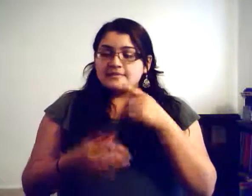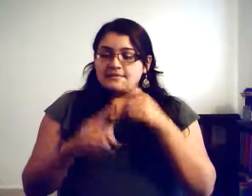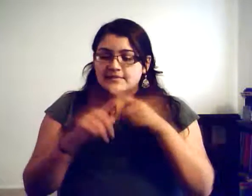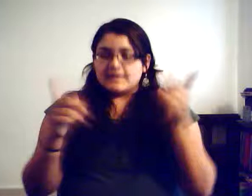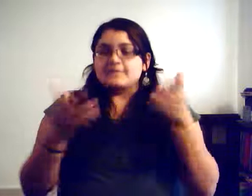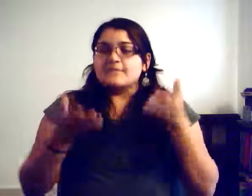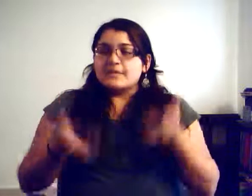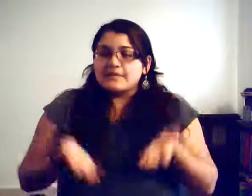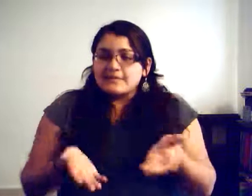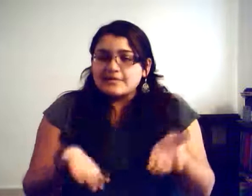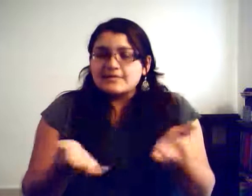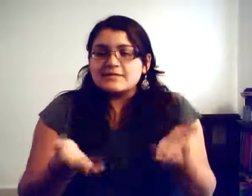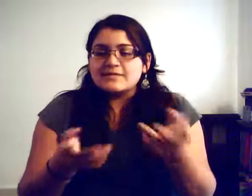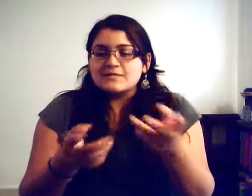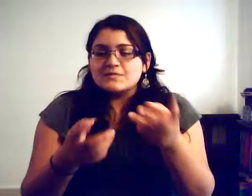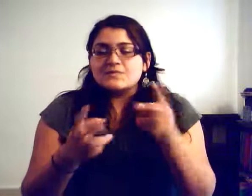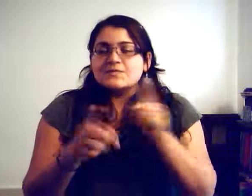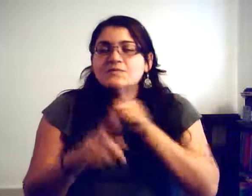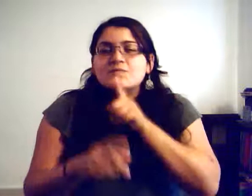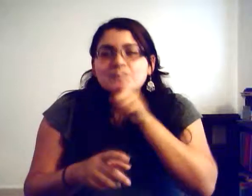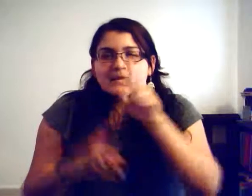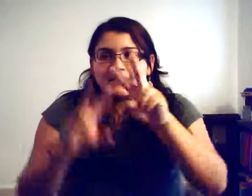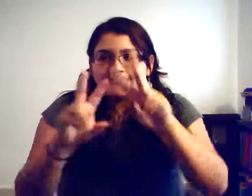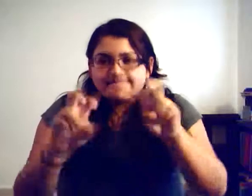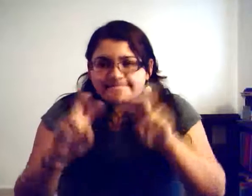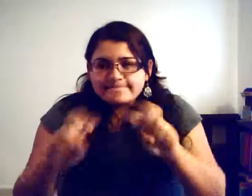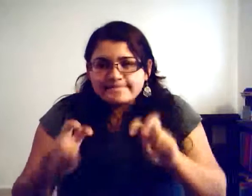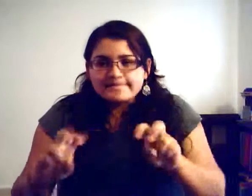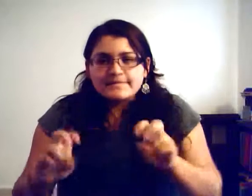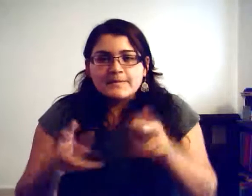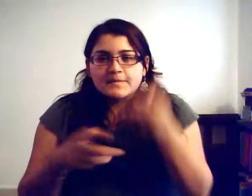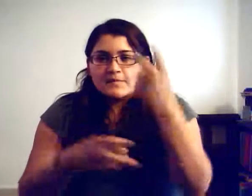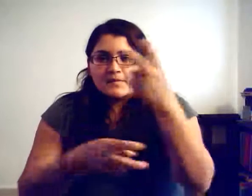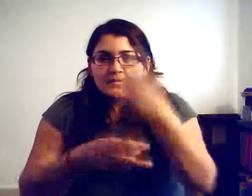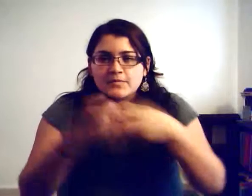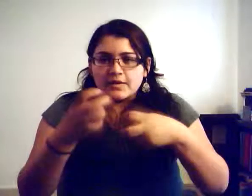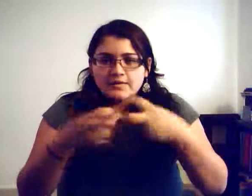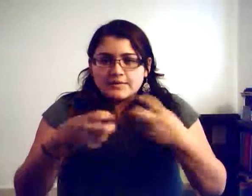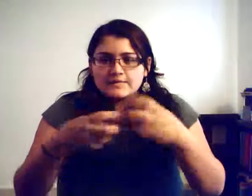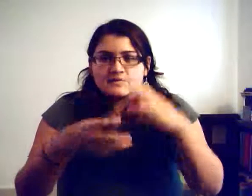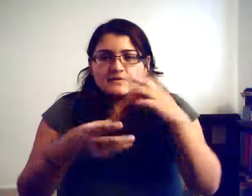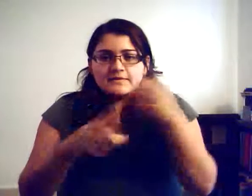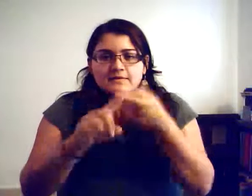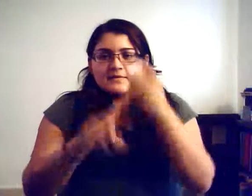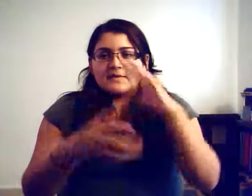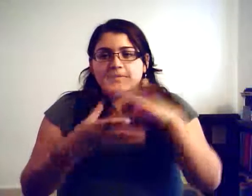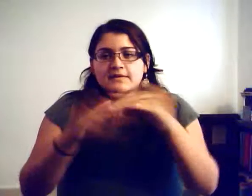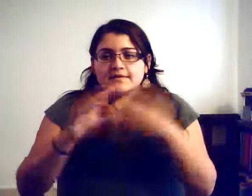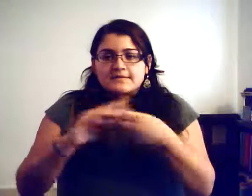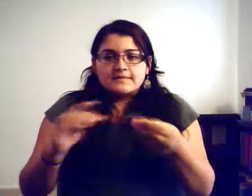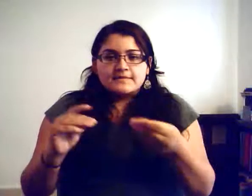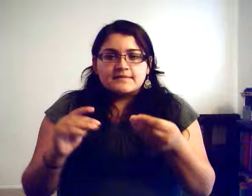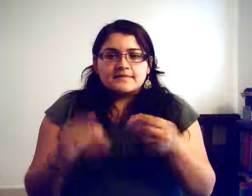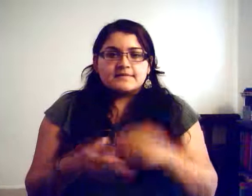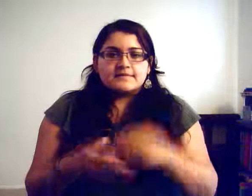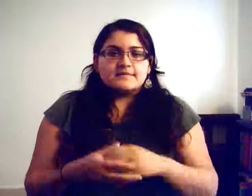the issues in the article. So, for example, if you have 2 articles on smoking cessation programs, and you find